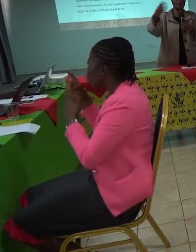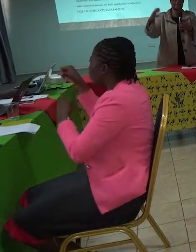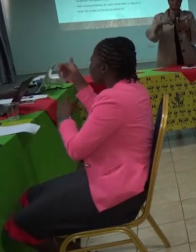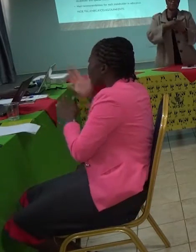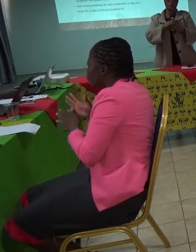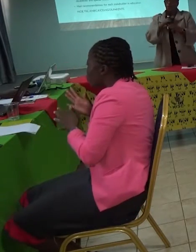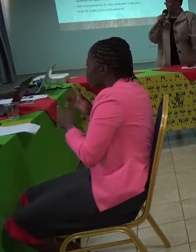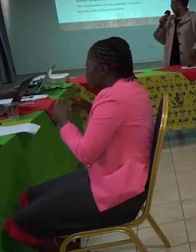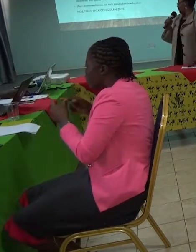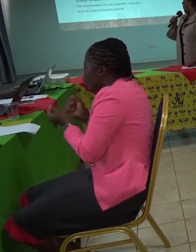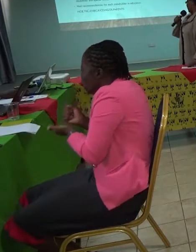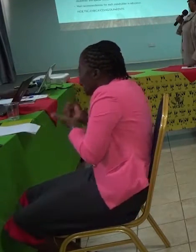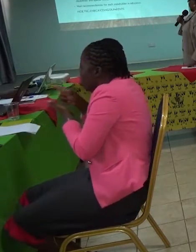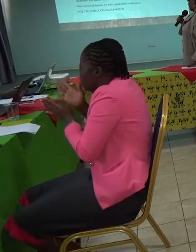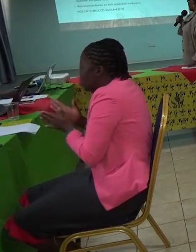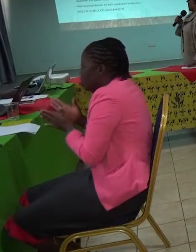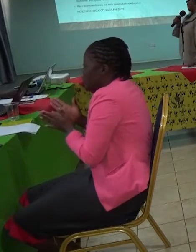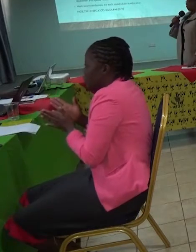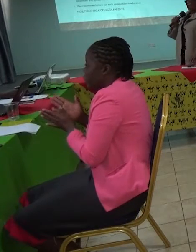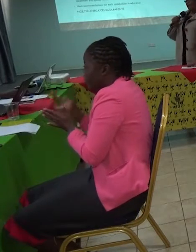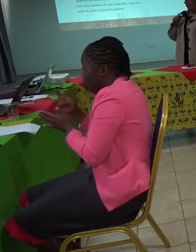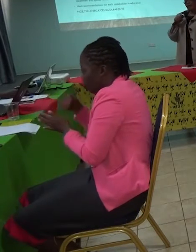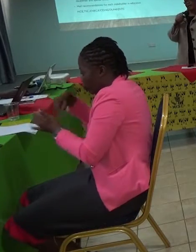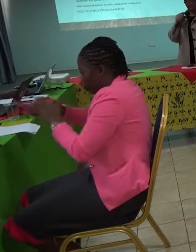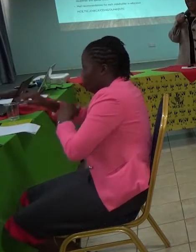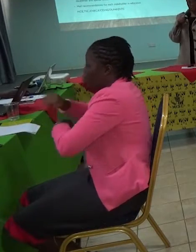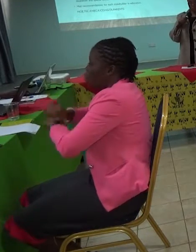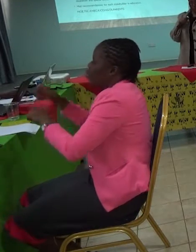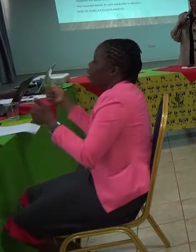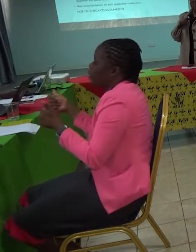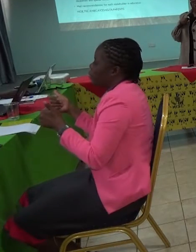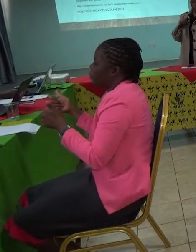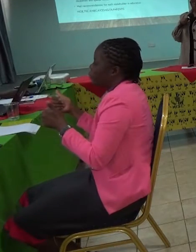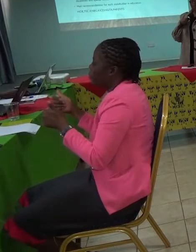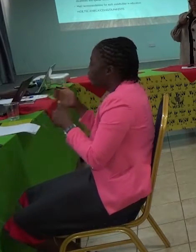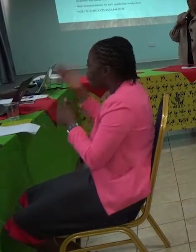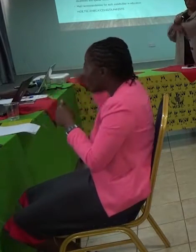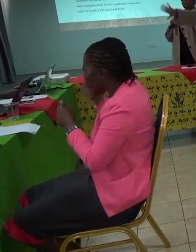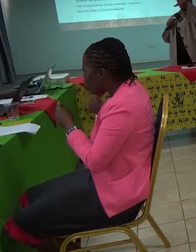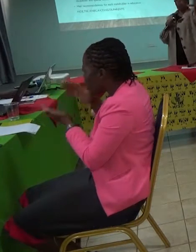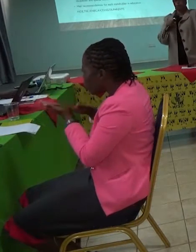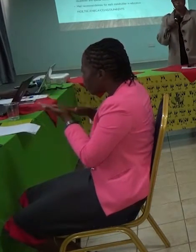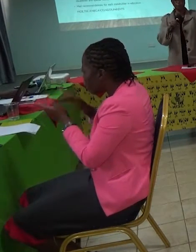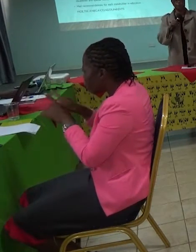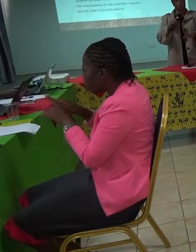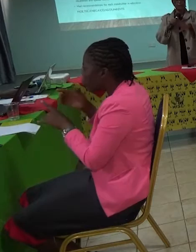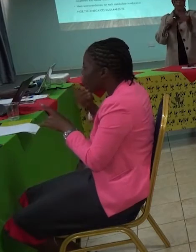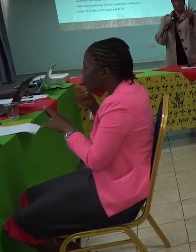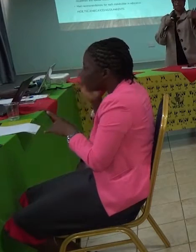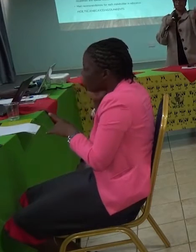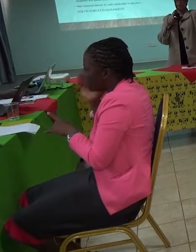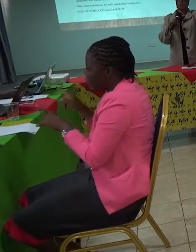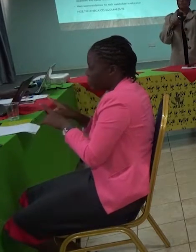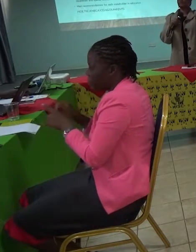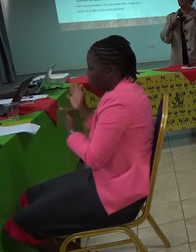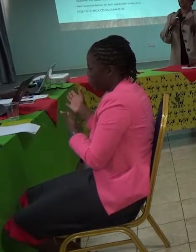person, and let us grow together. So we even had recommendations for parents, because even as we talk to you, you carry with